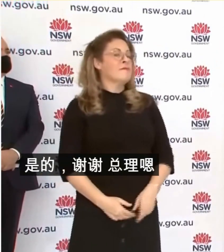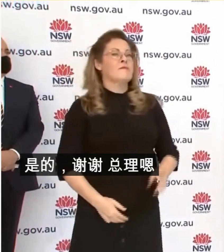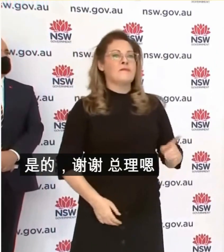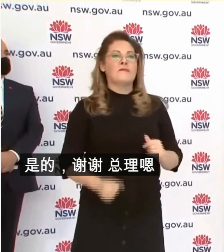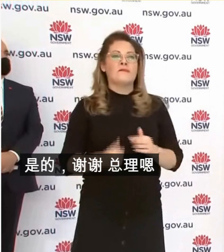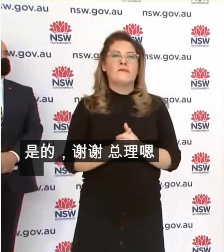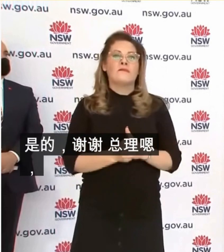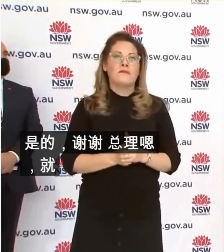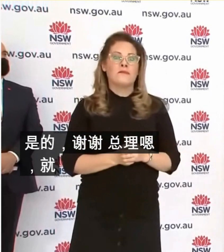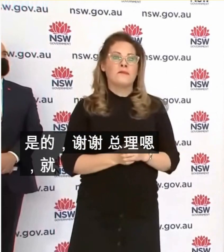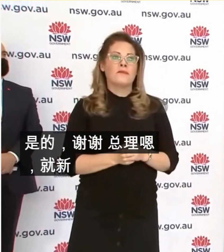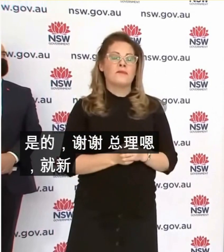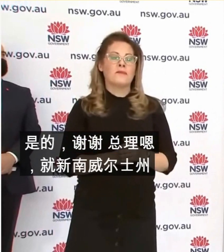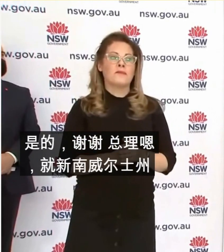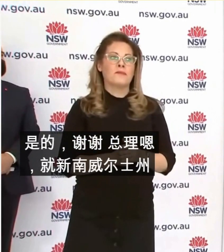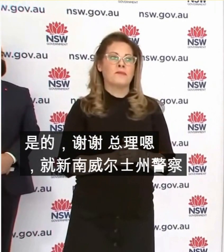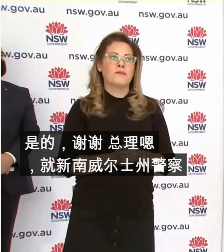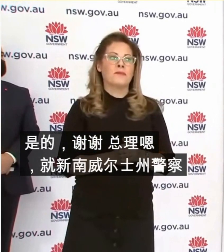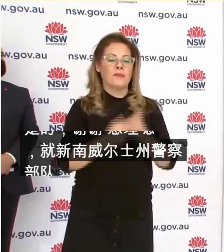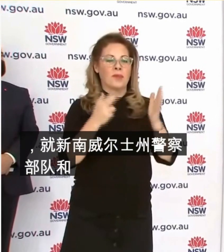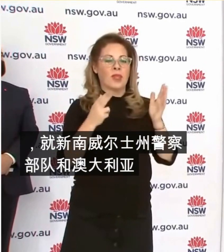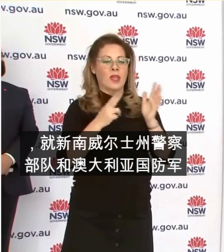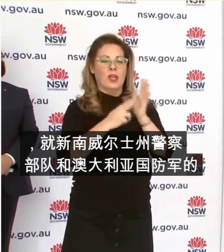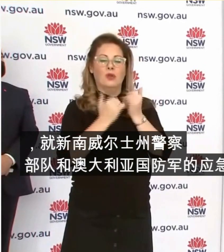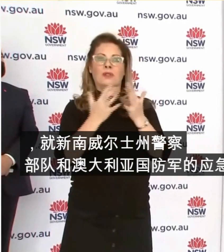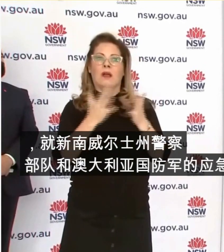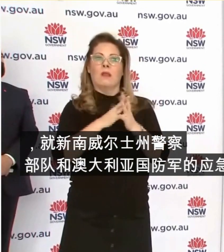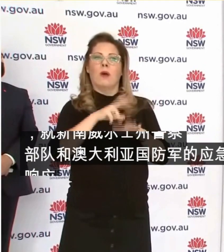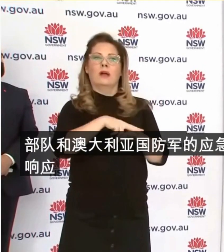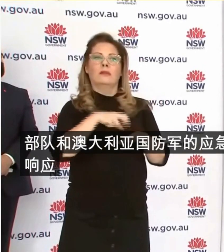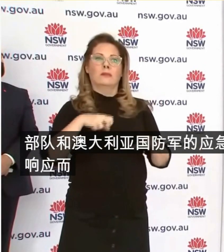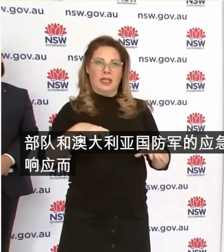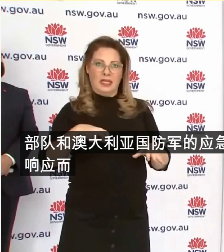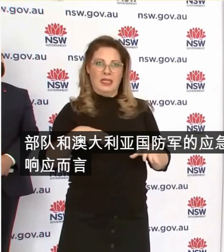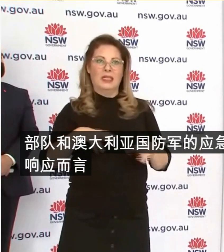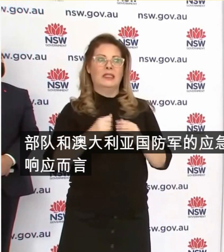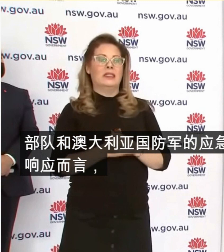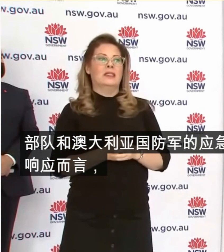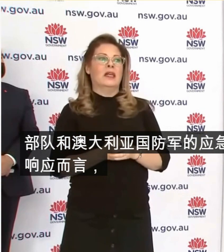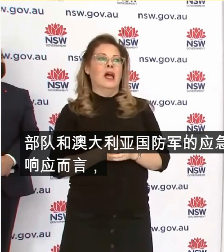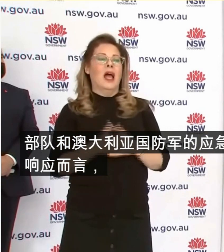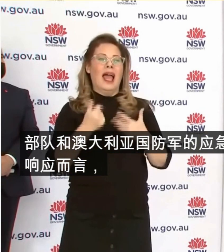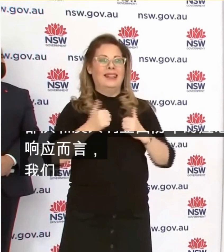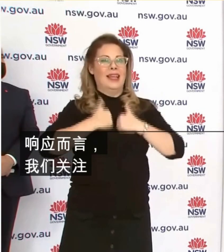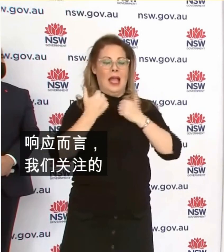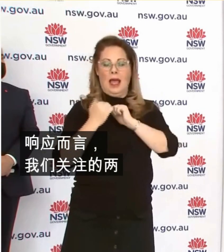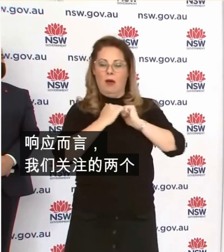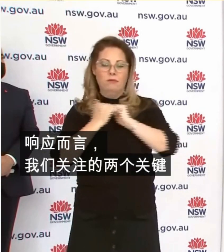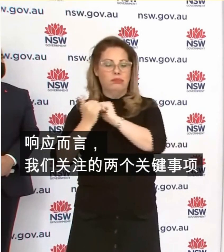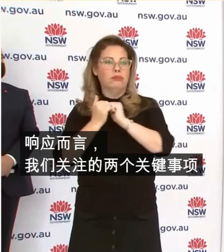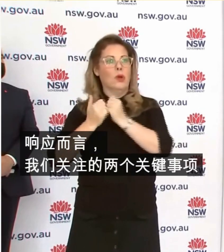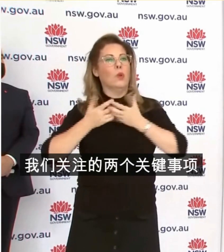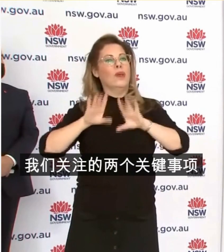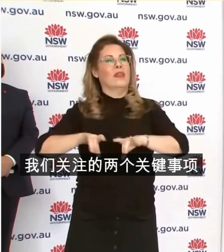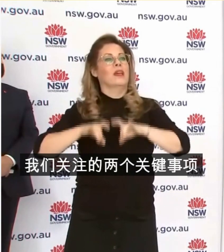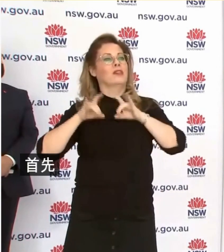Yeah, thanks, Premier. In terms of the New South Wales Police Force and the emergency management response with the Australian Defence Force, there are two